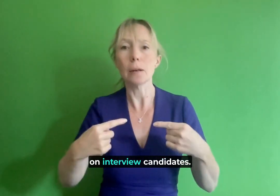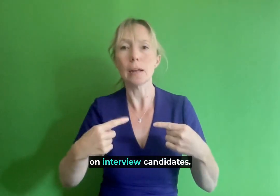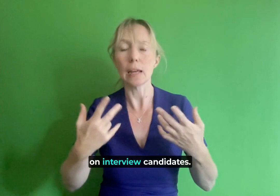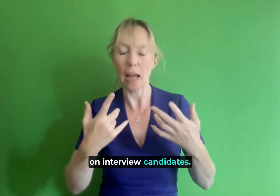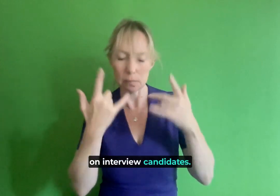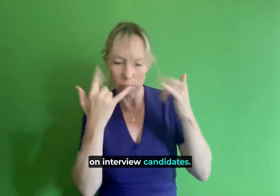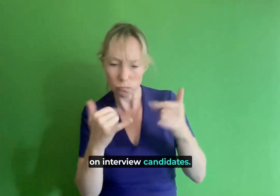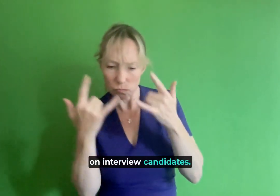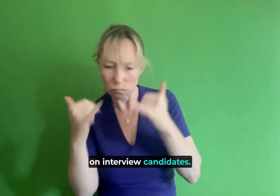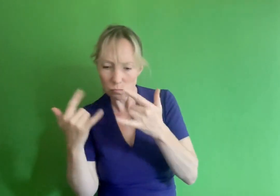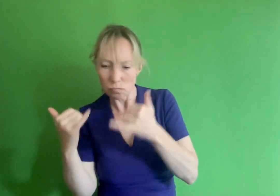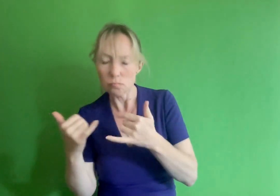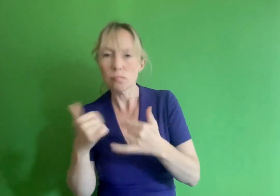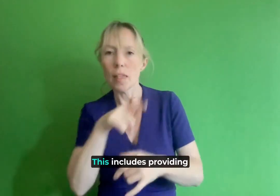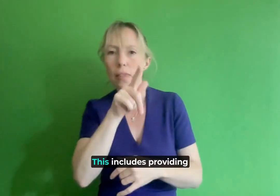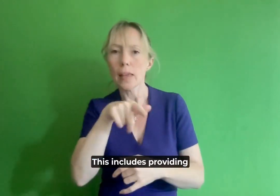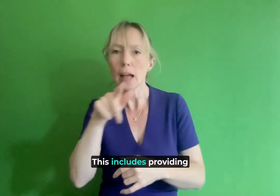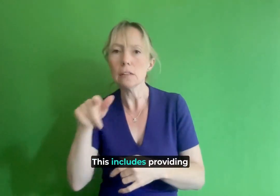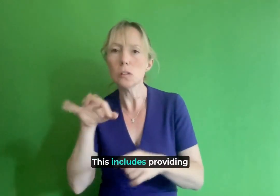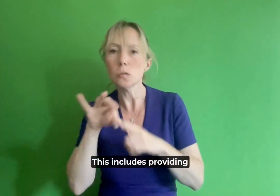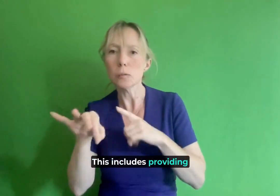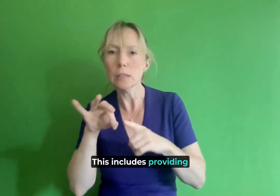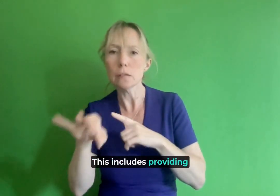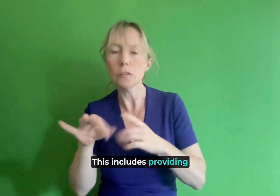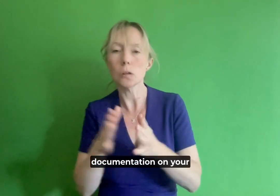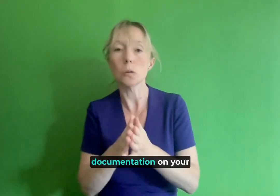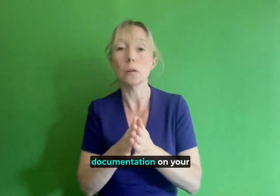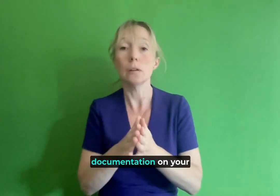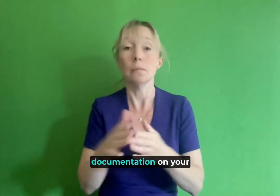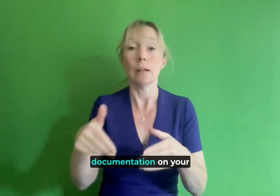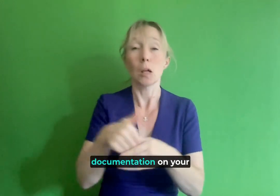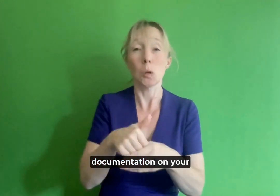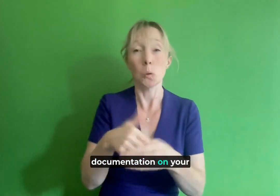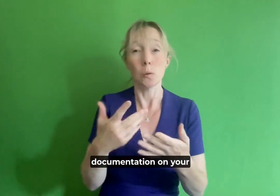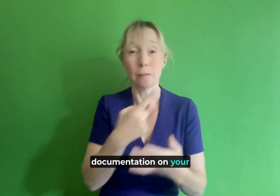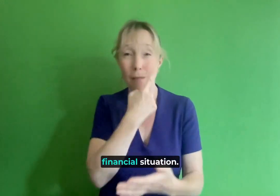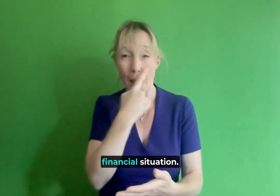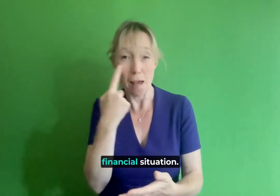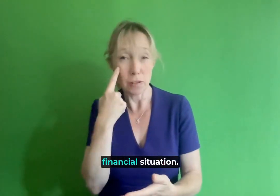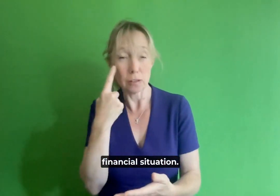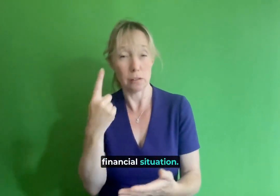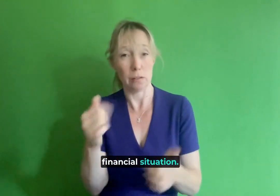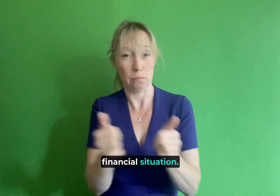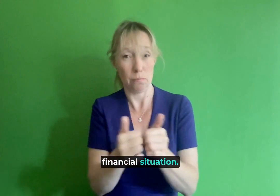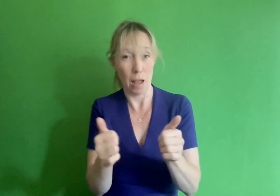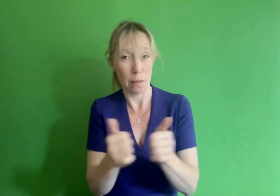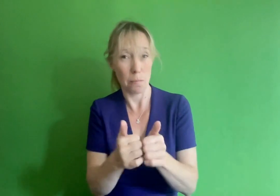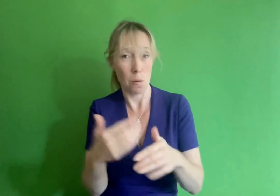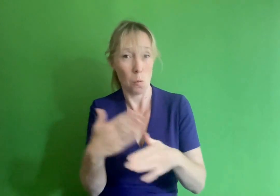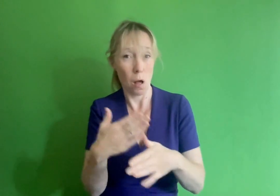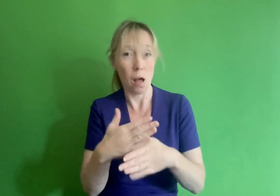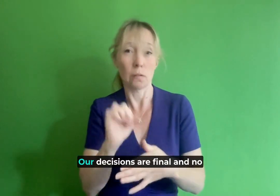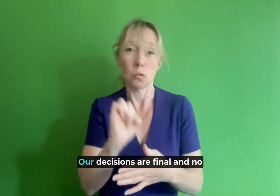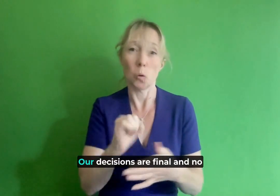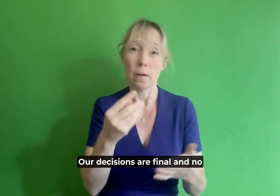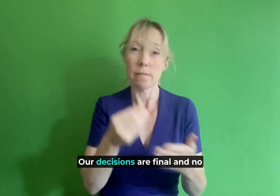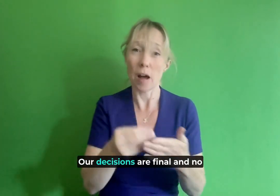interview candidates. This includes providing documentation on your financial situation. Our decisions